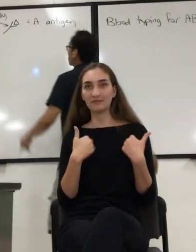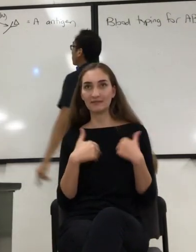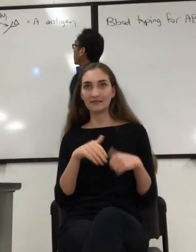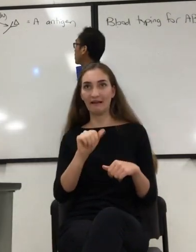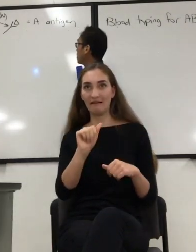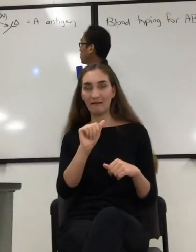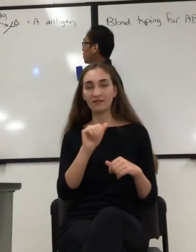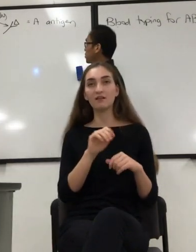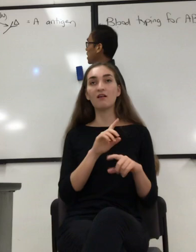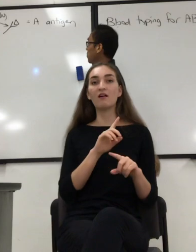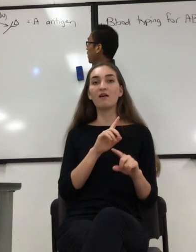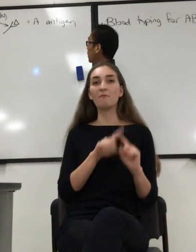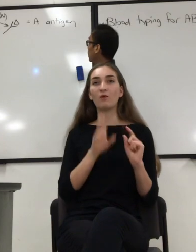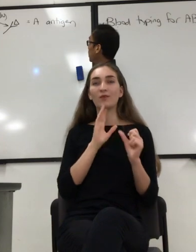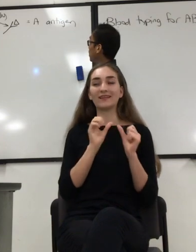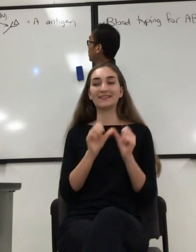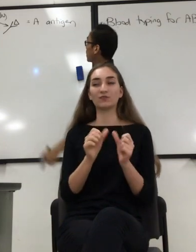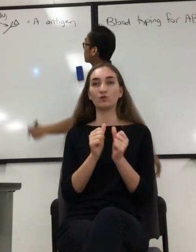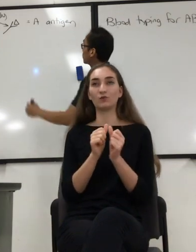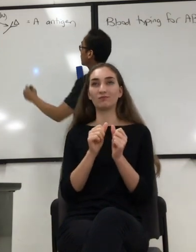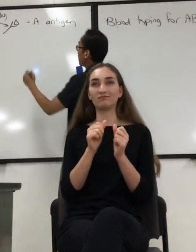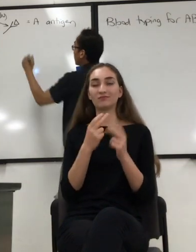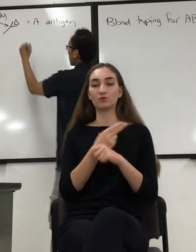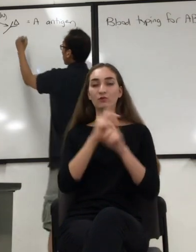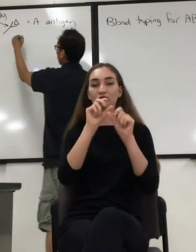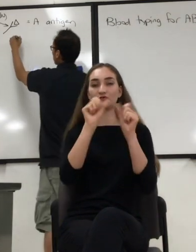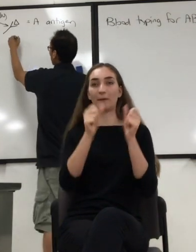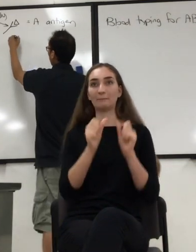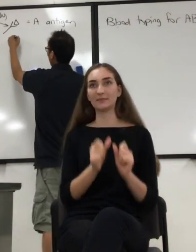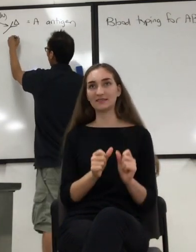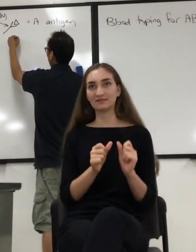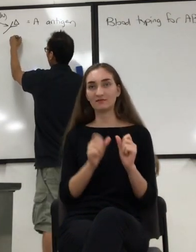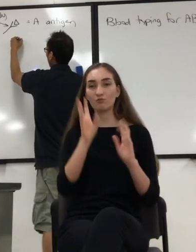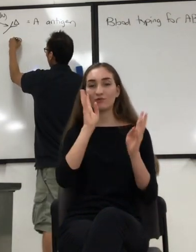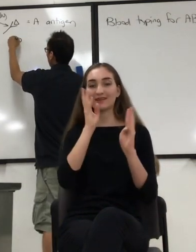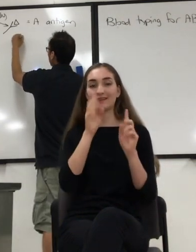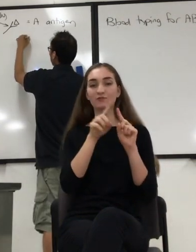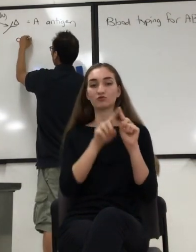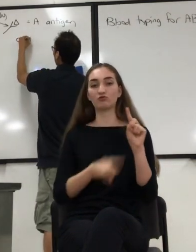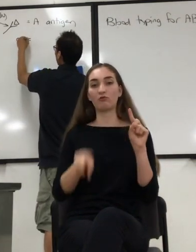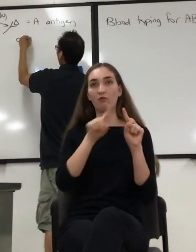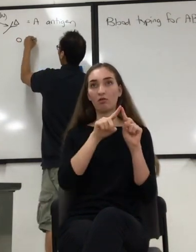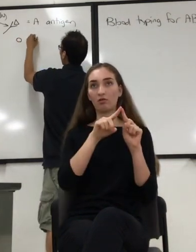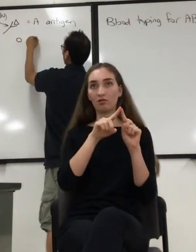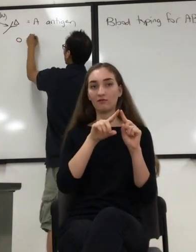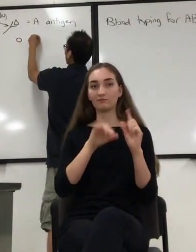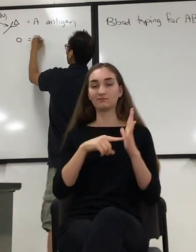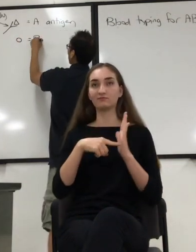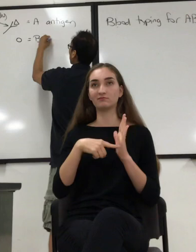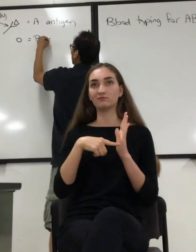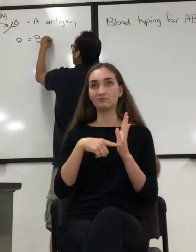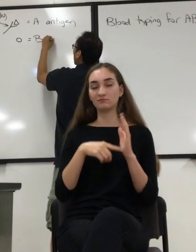So let's continue with the shape theme. Let's pretend that a circle will be the symbol for